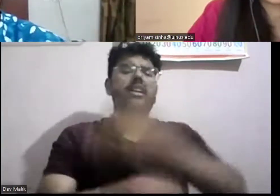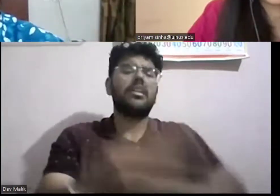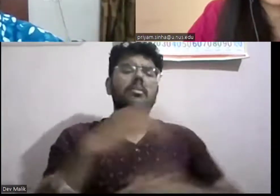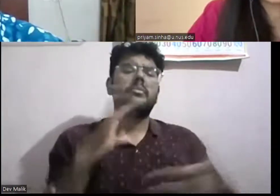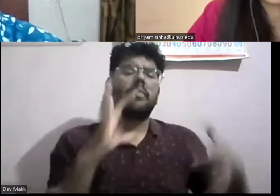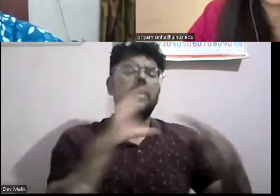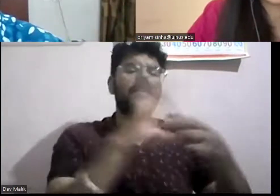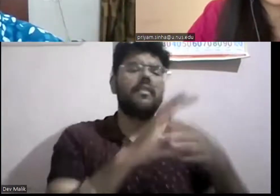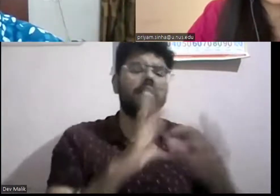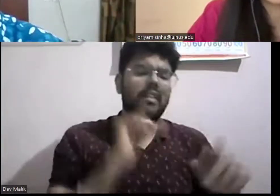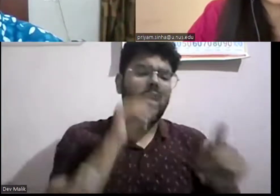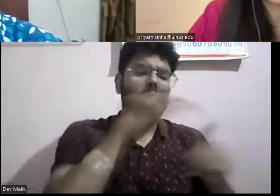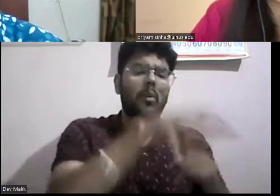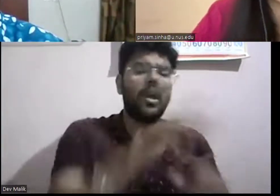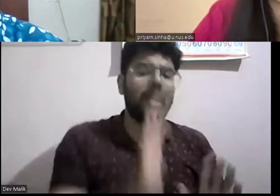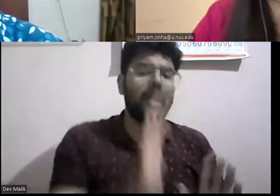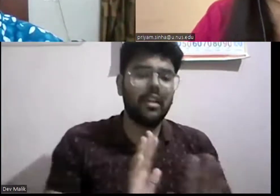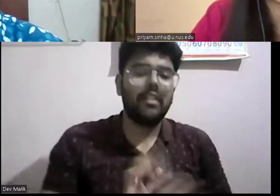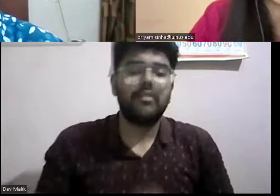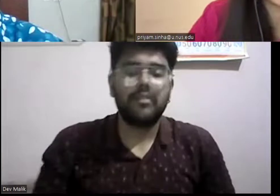feel.